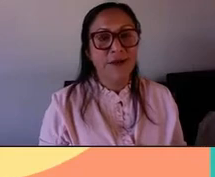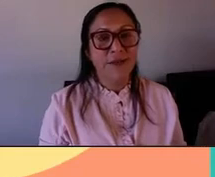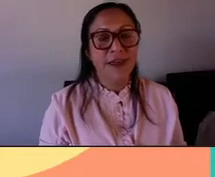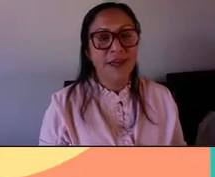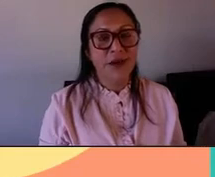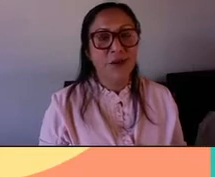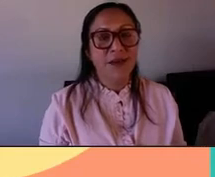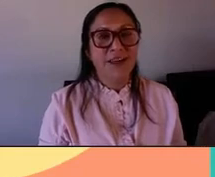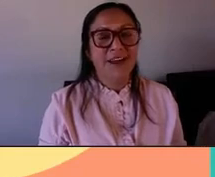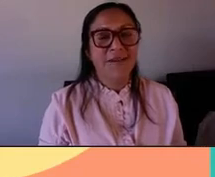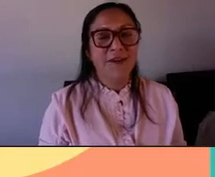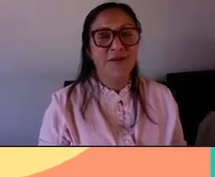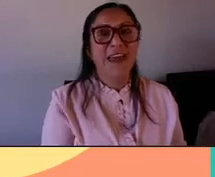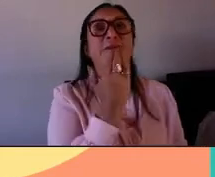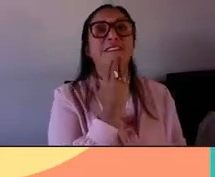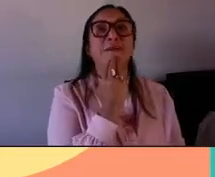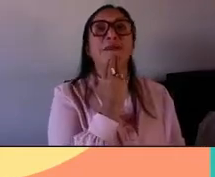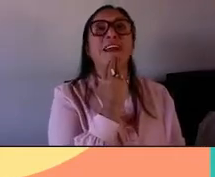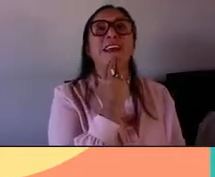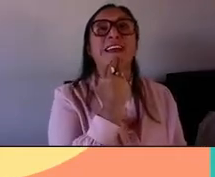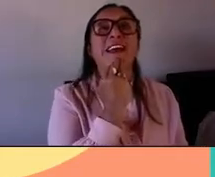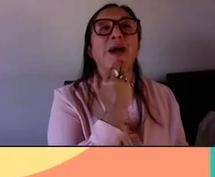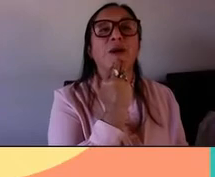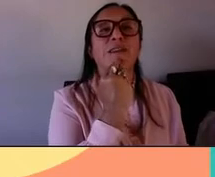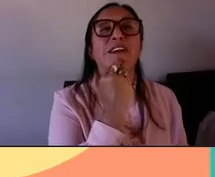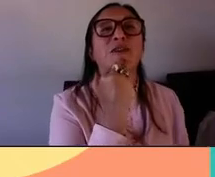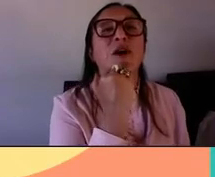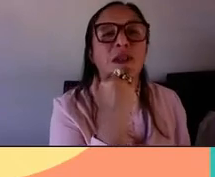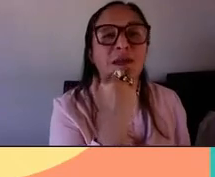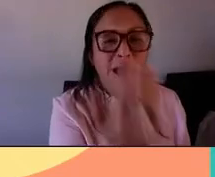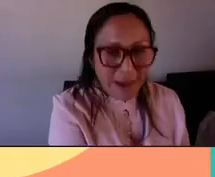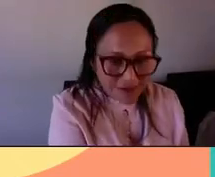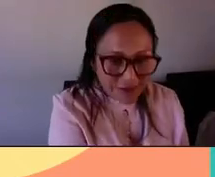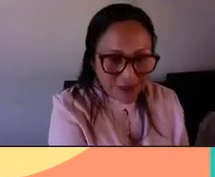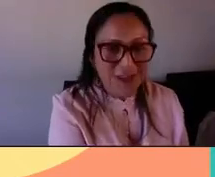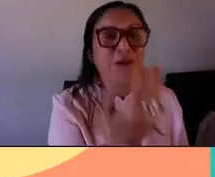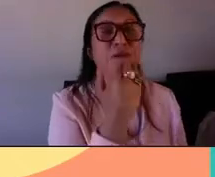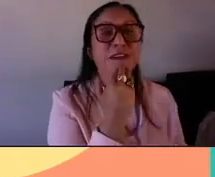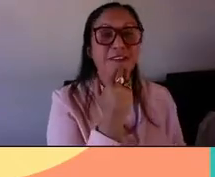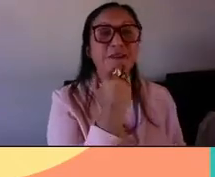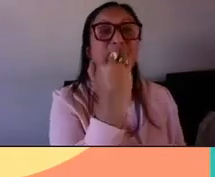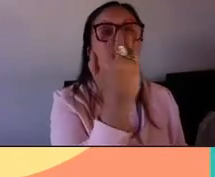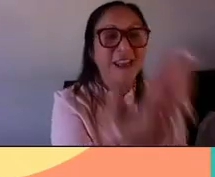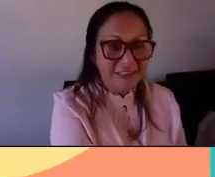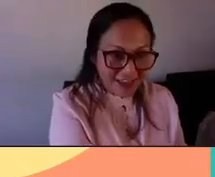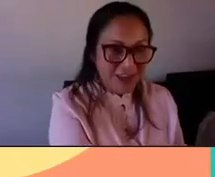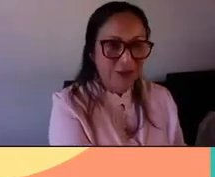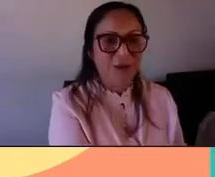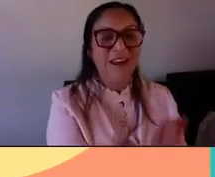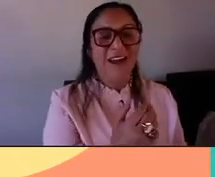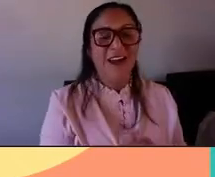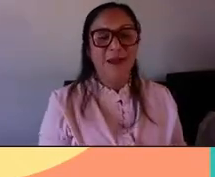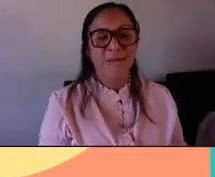don't know, thank you. You gave me something and I want to let you know that I'm happy. So thank you. You gave me something and thank